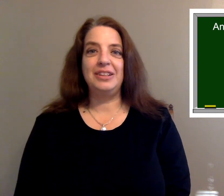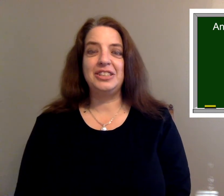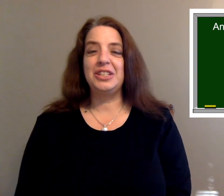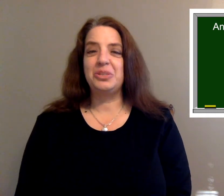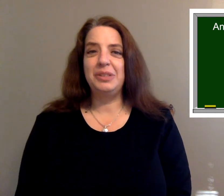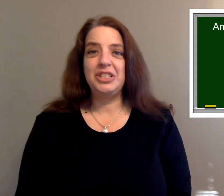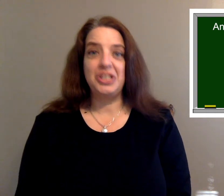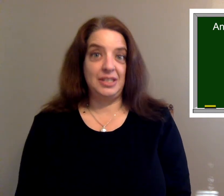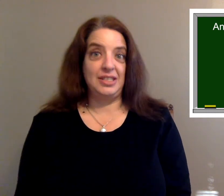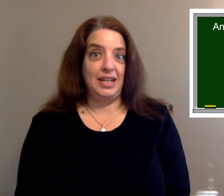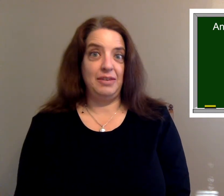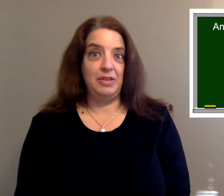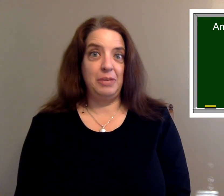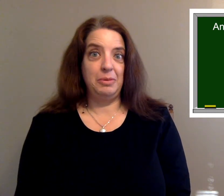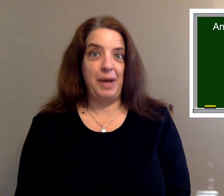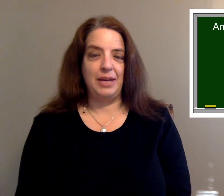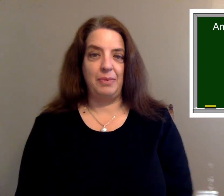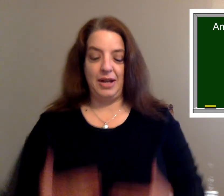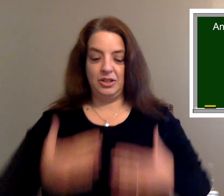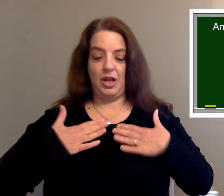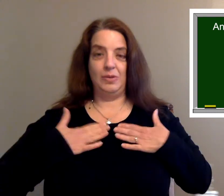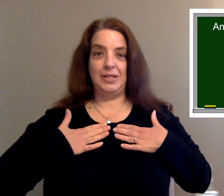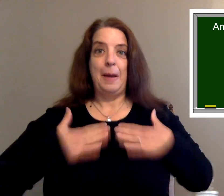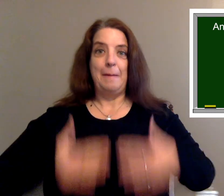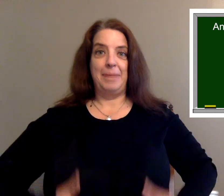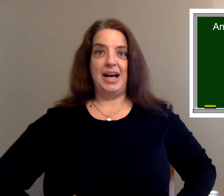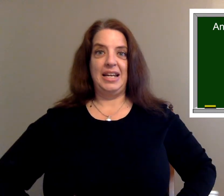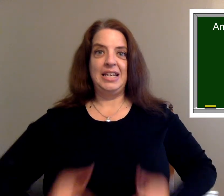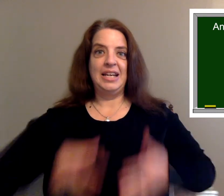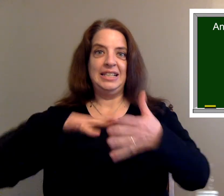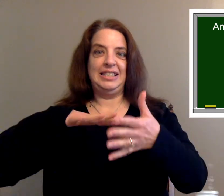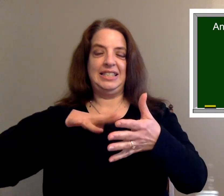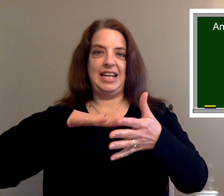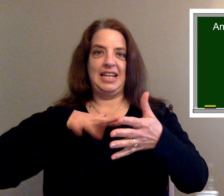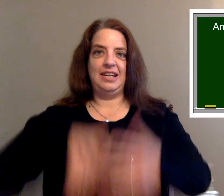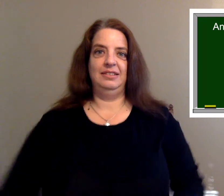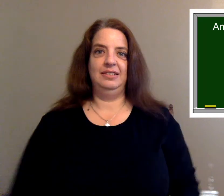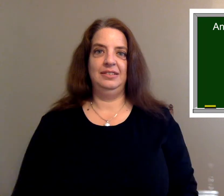is really just the study of the human body, right? So it's body study,